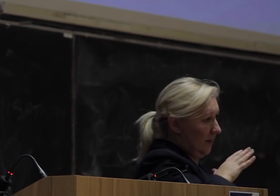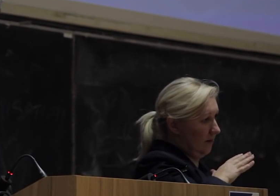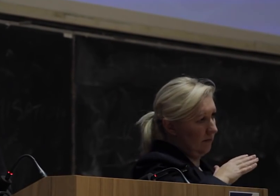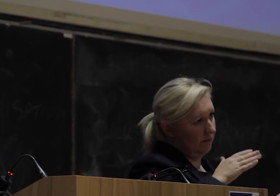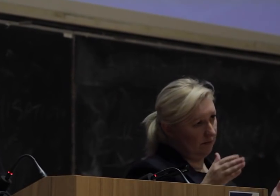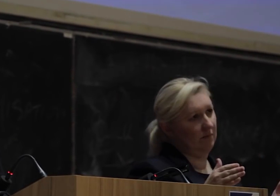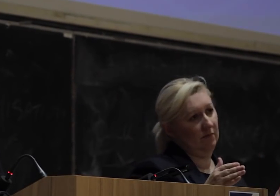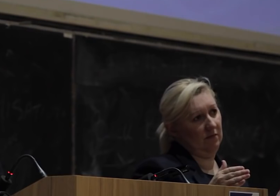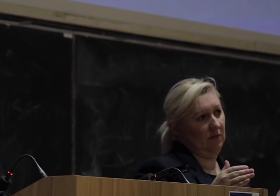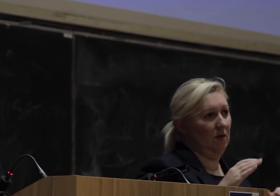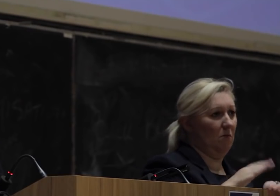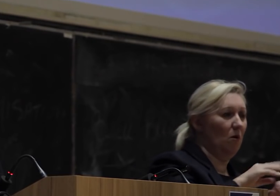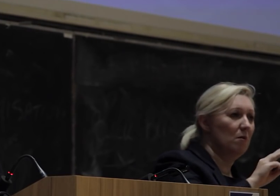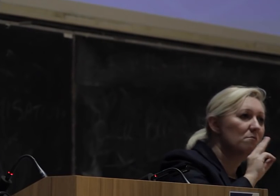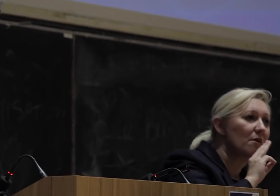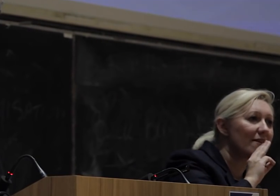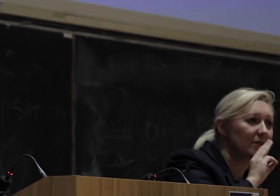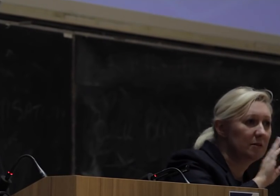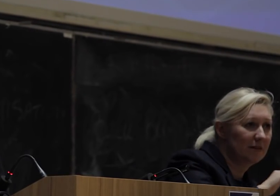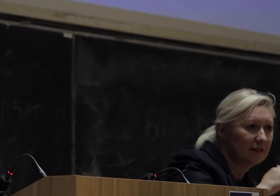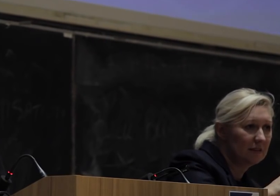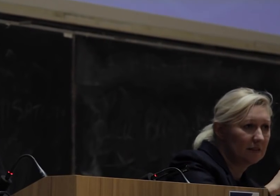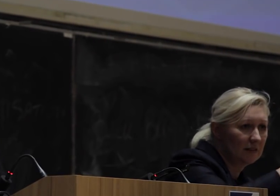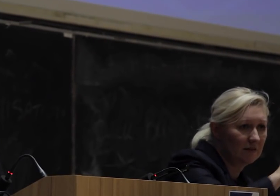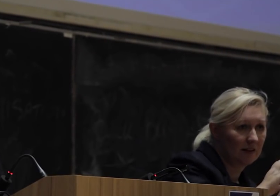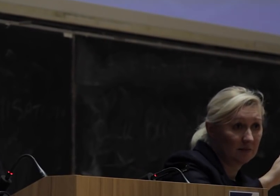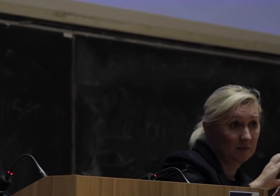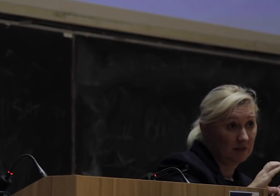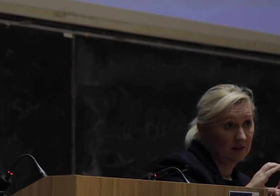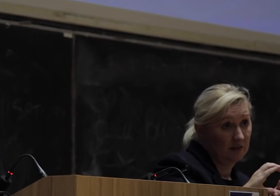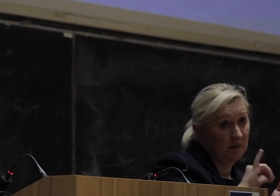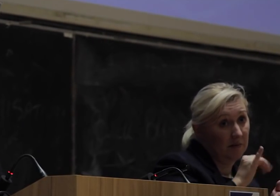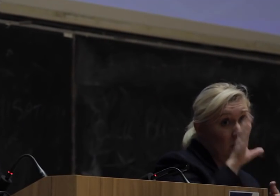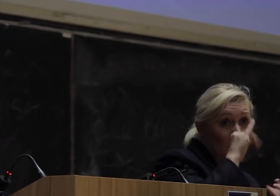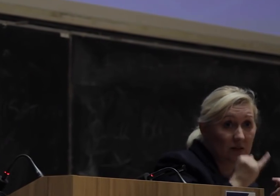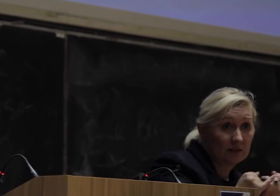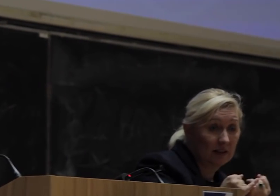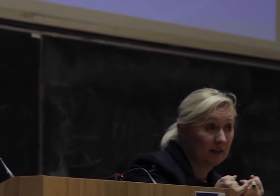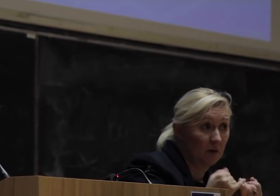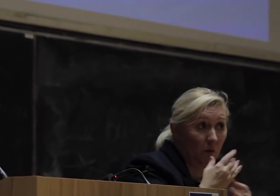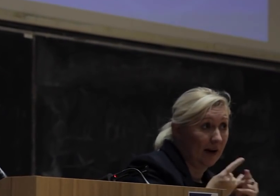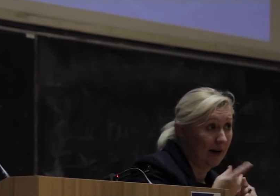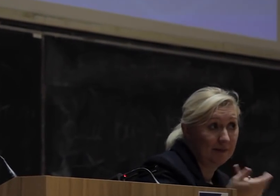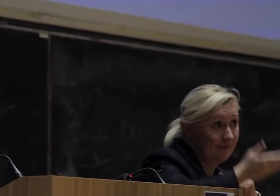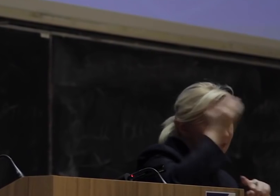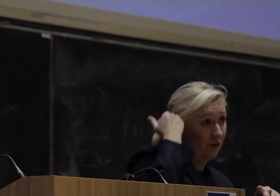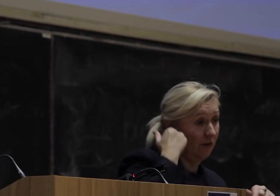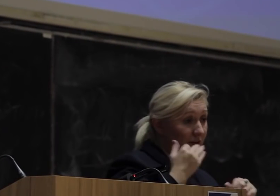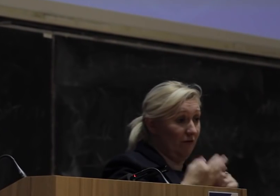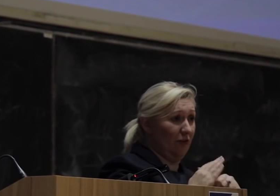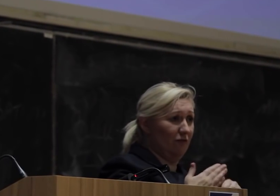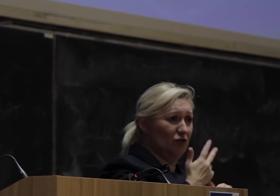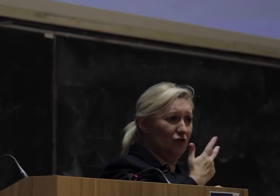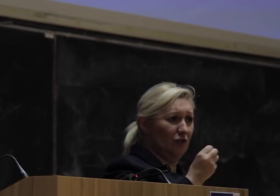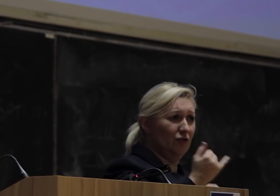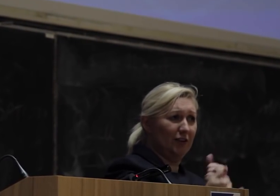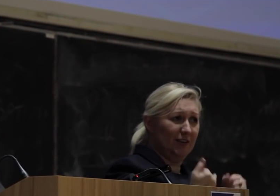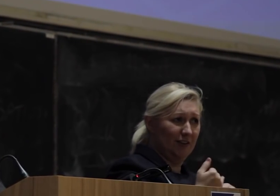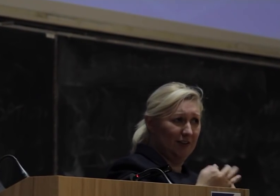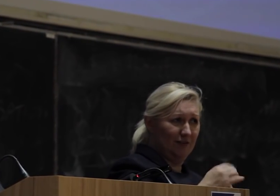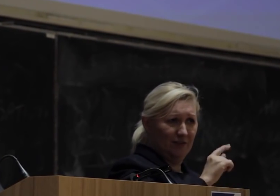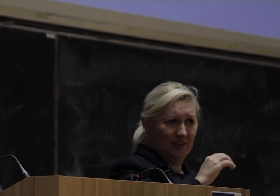under for its first 300 years, fees, philanthropy, and commercial activities.